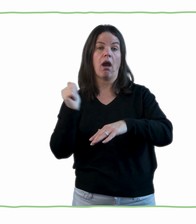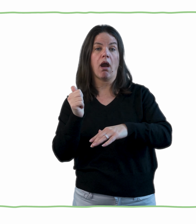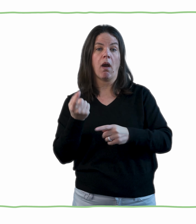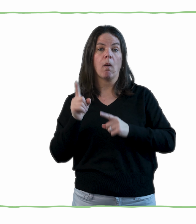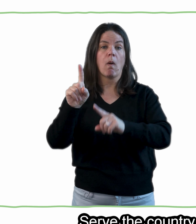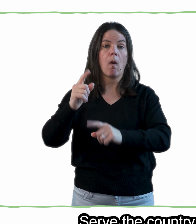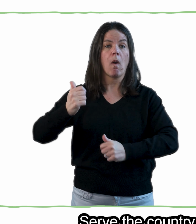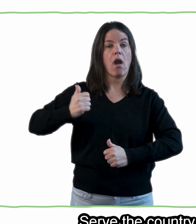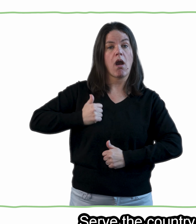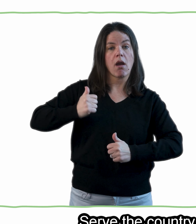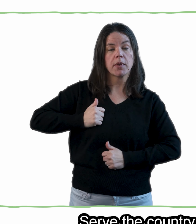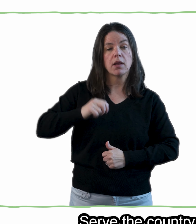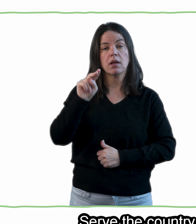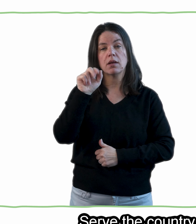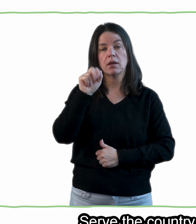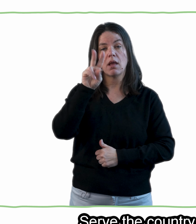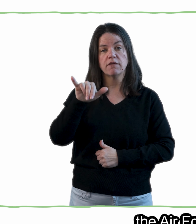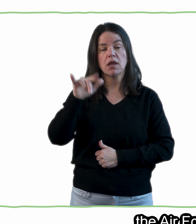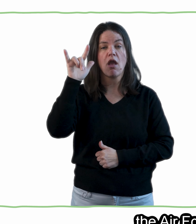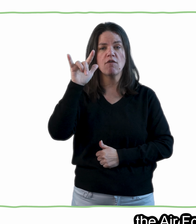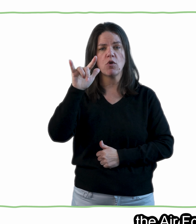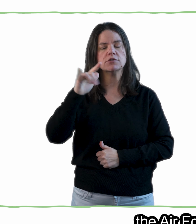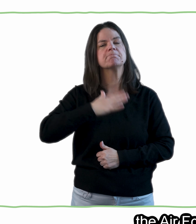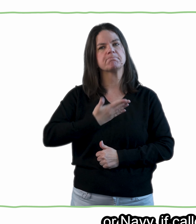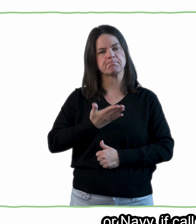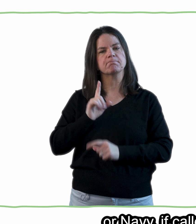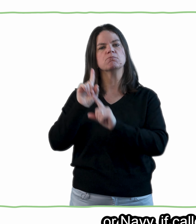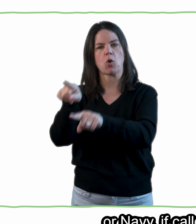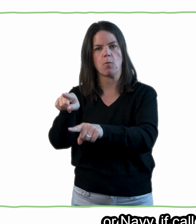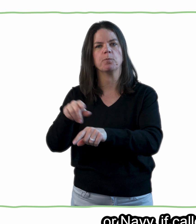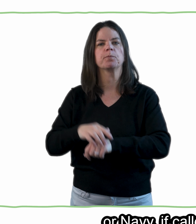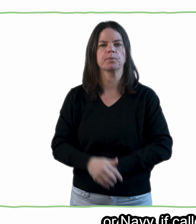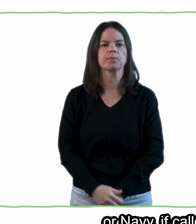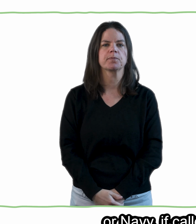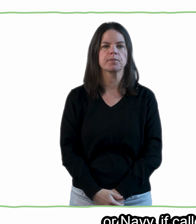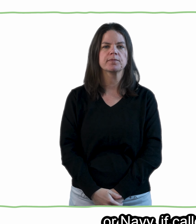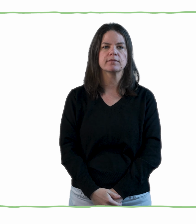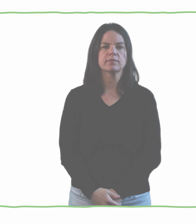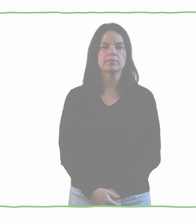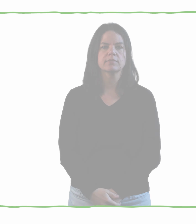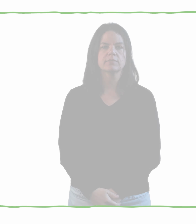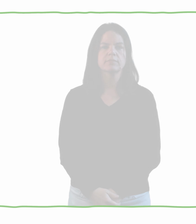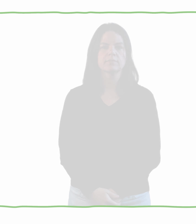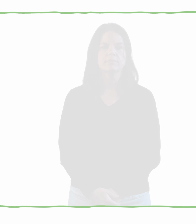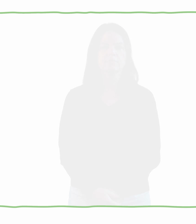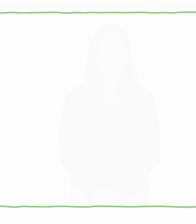Serve the country in the Army, the Air Force, or Navy if called upon.